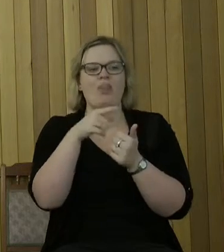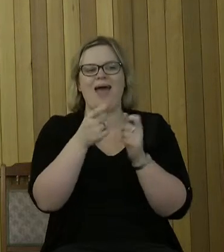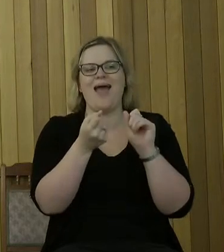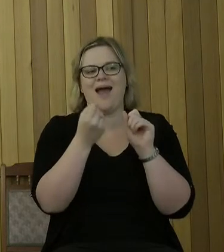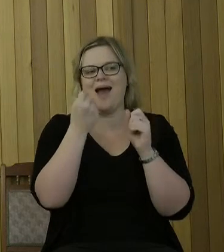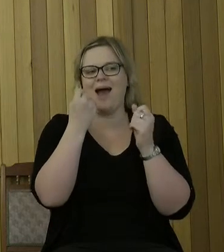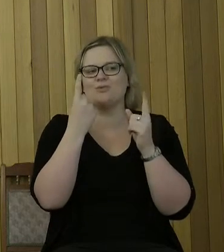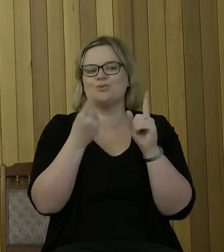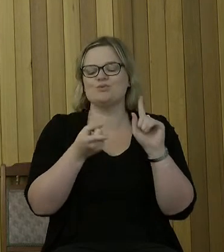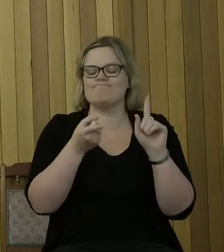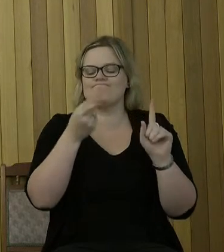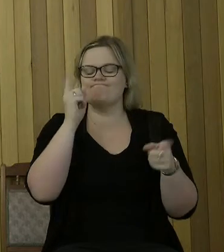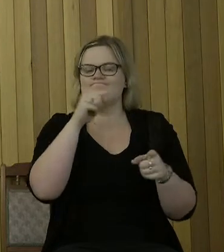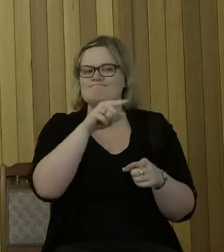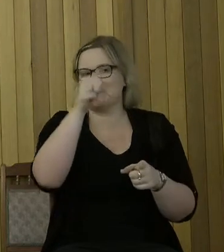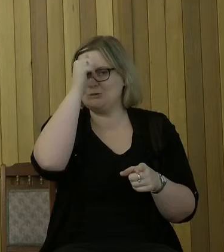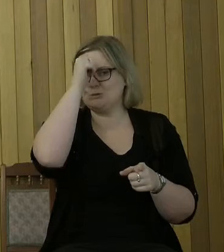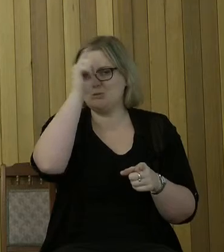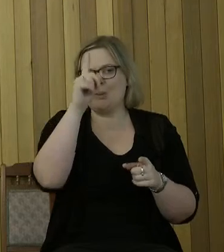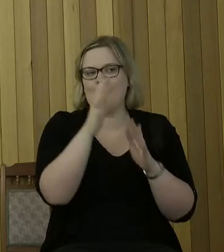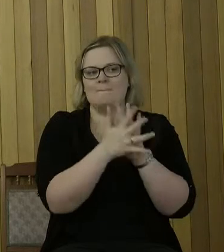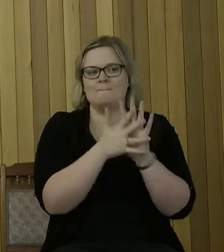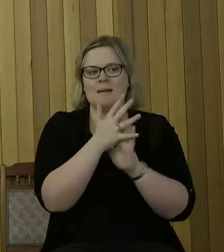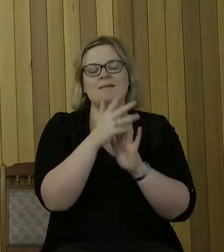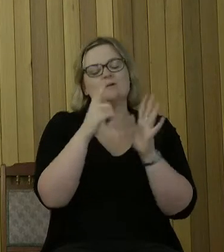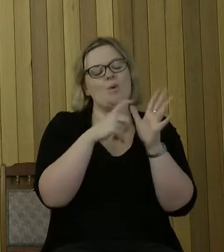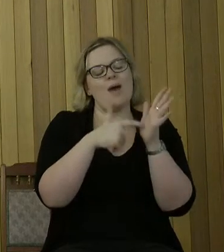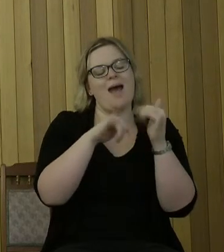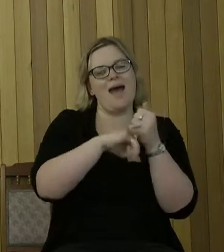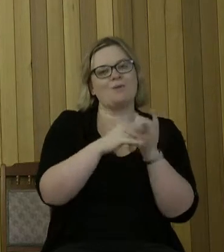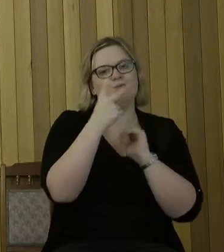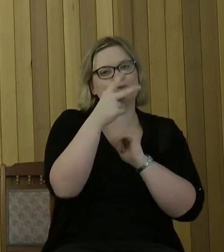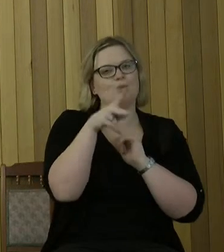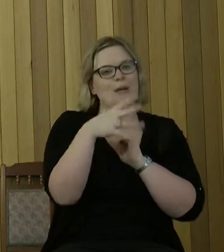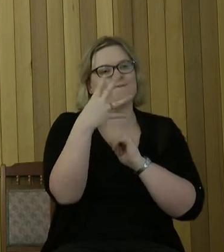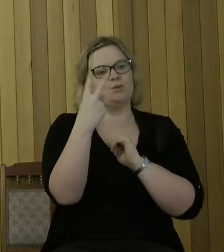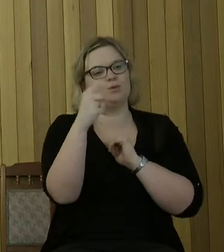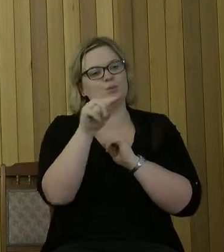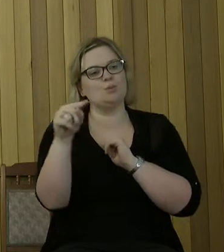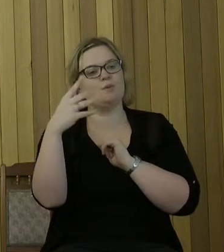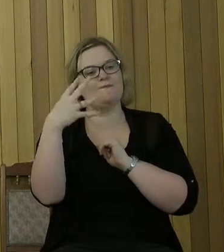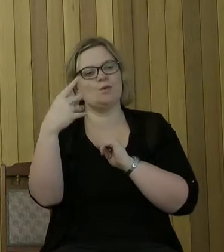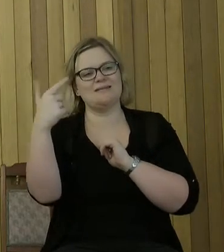this. They understood this. If you come with me to Acts 2:42 to 47,